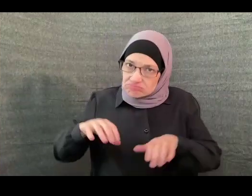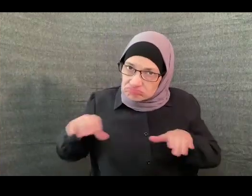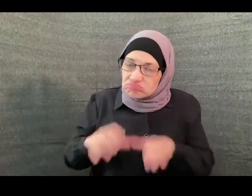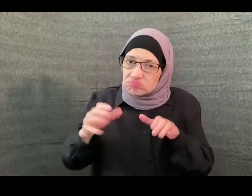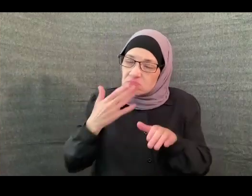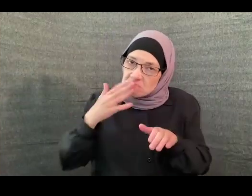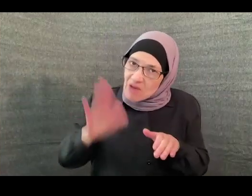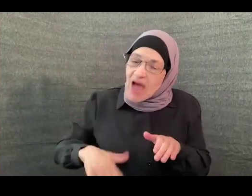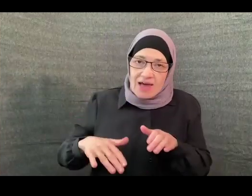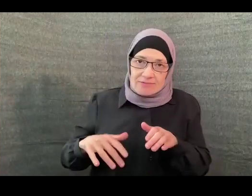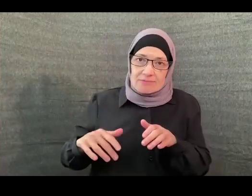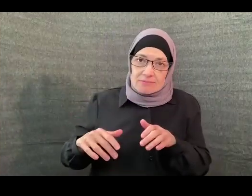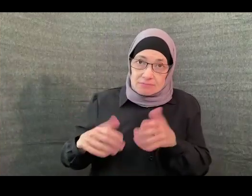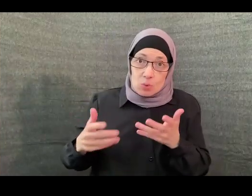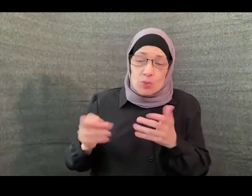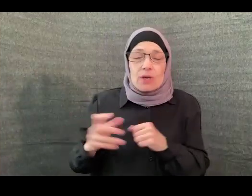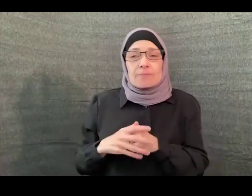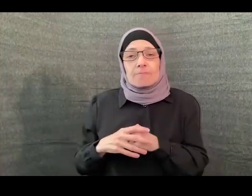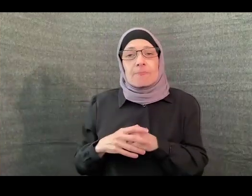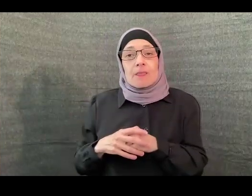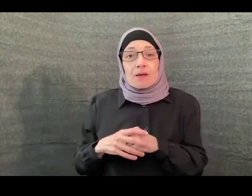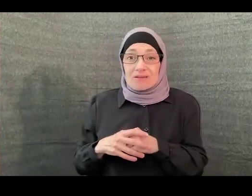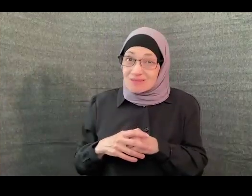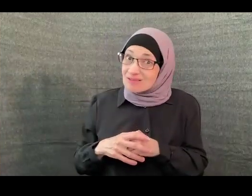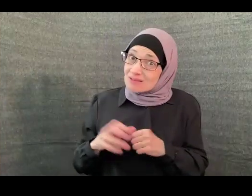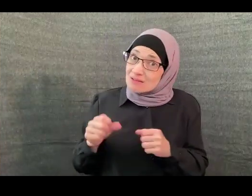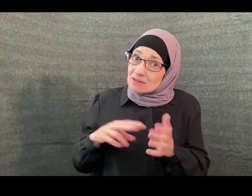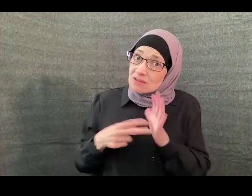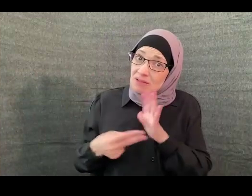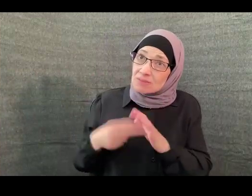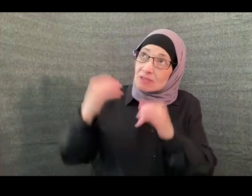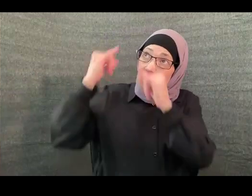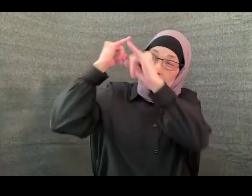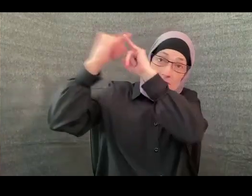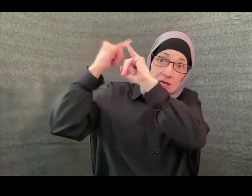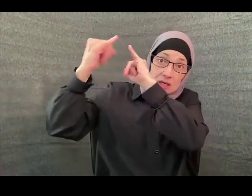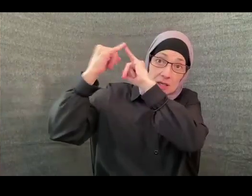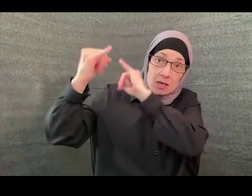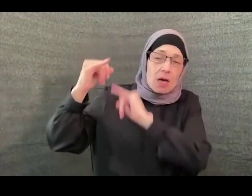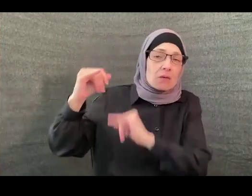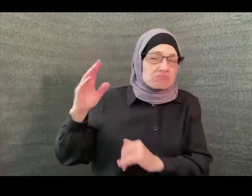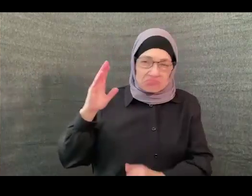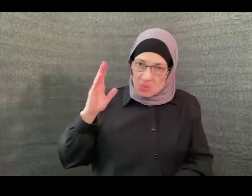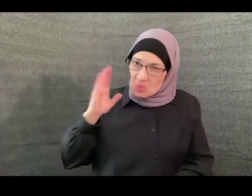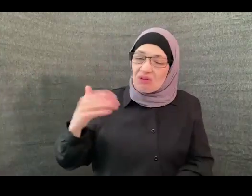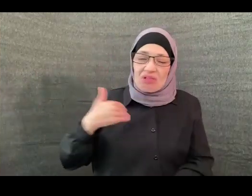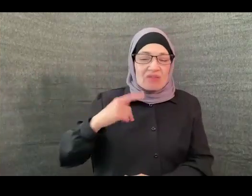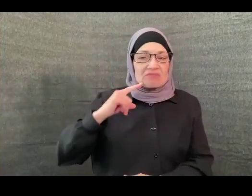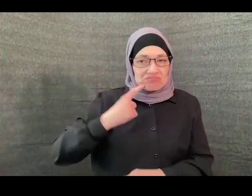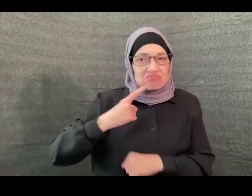And in the hereafter, there will be nothing for them except painful torment.